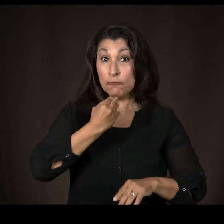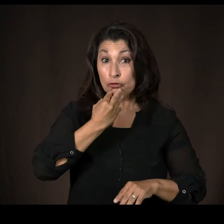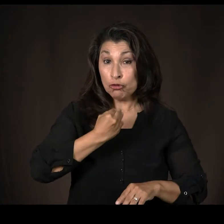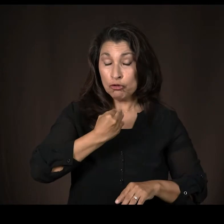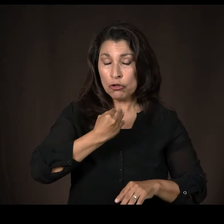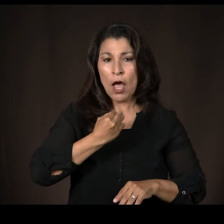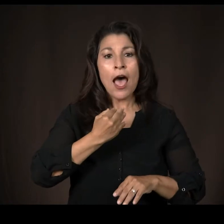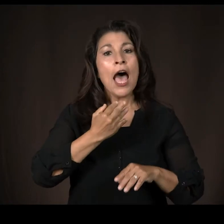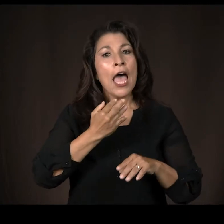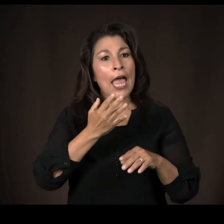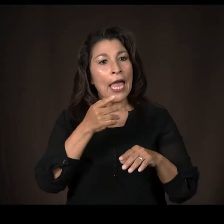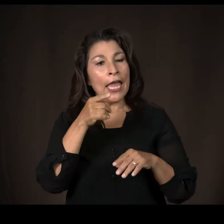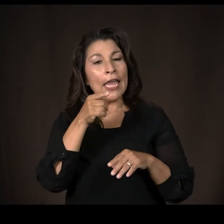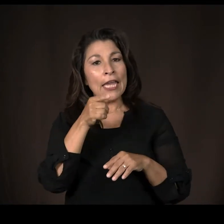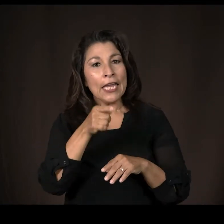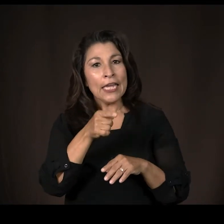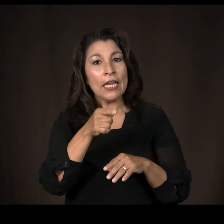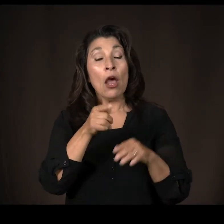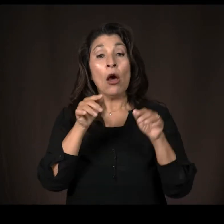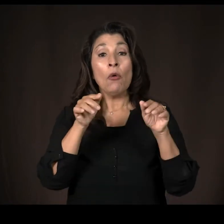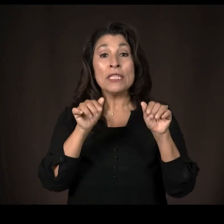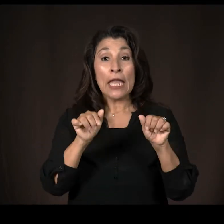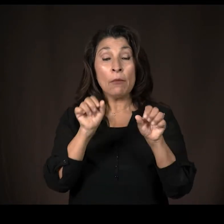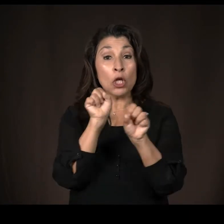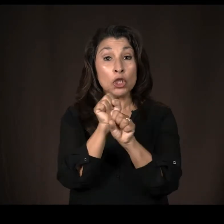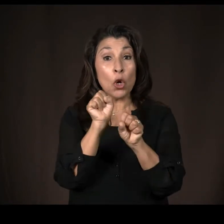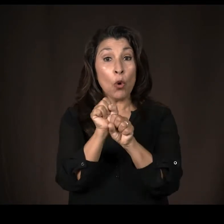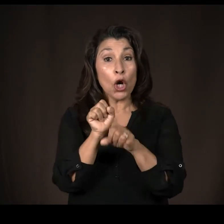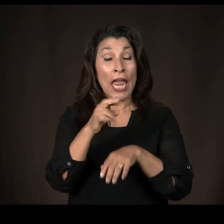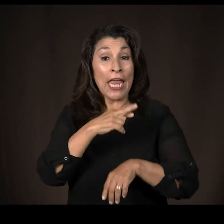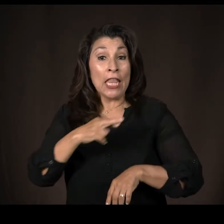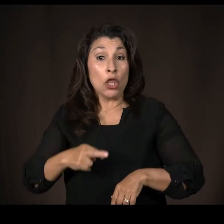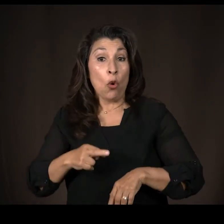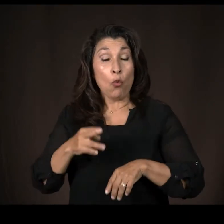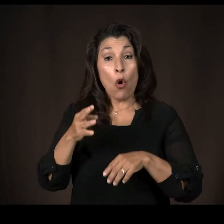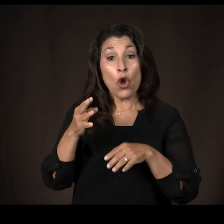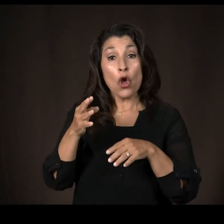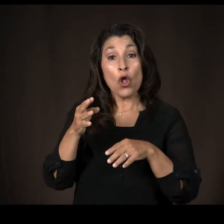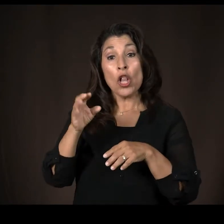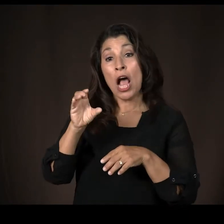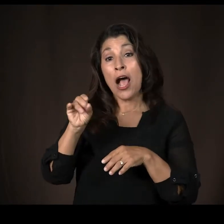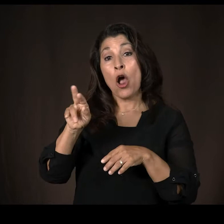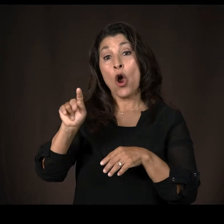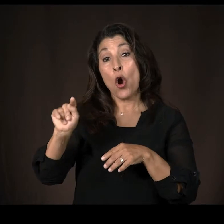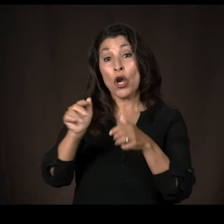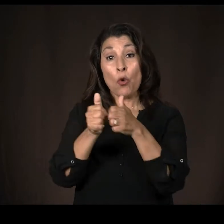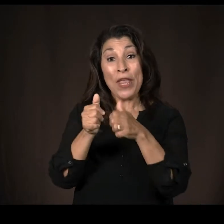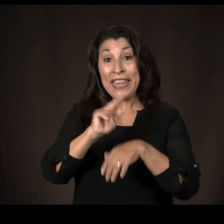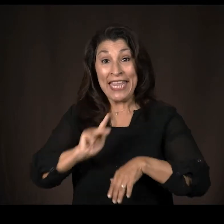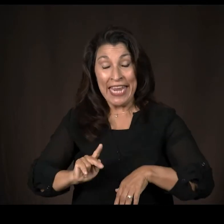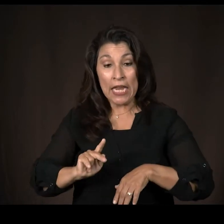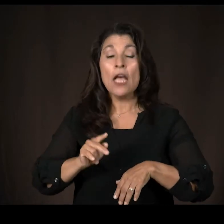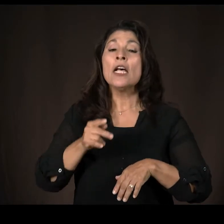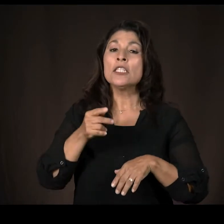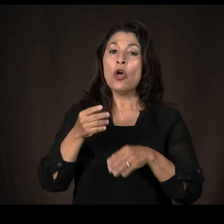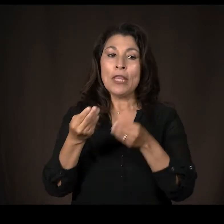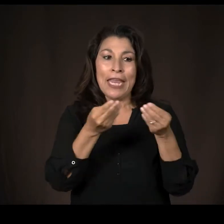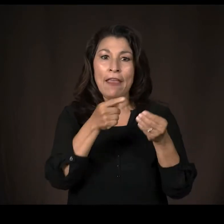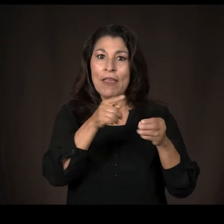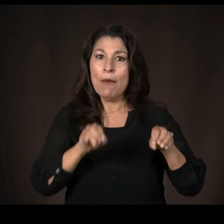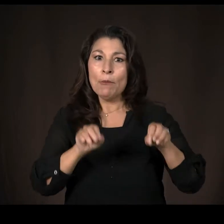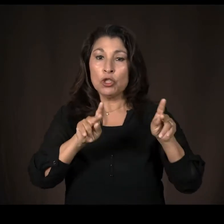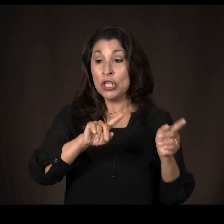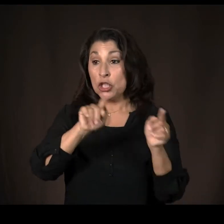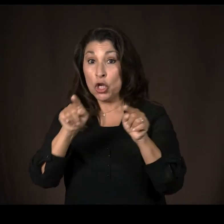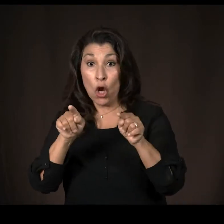been promoted to working in the royal court for the Persian king. He gets this dream of rebuilding his hometown. So he prays and he prepares